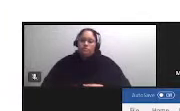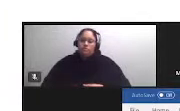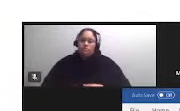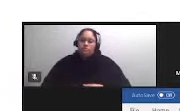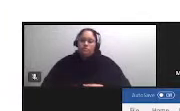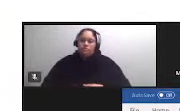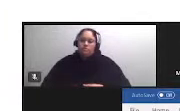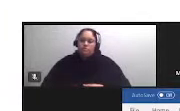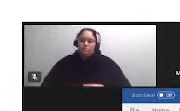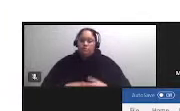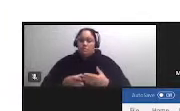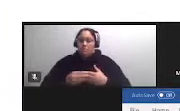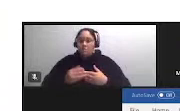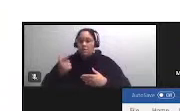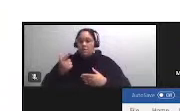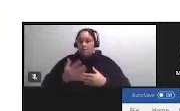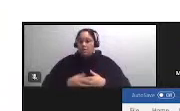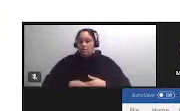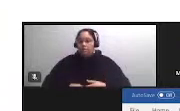Member Lecker.